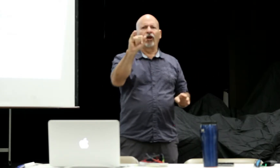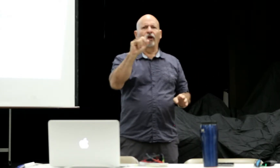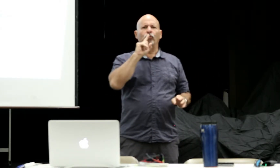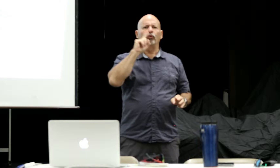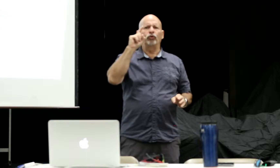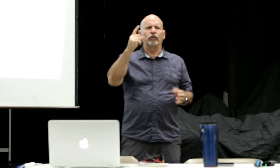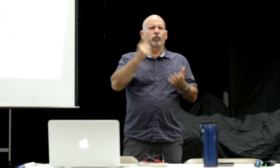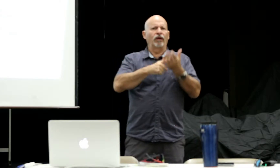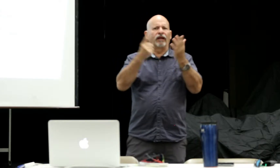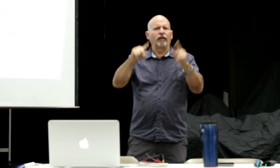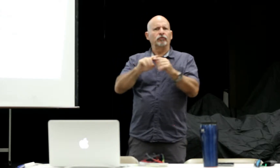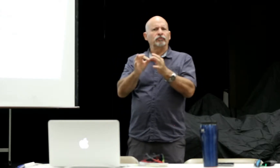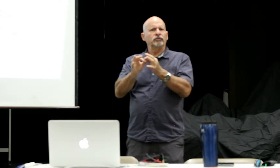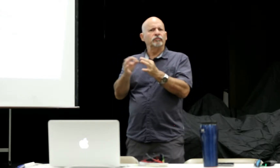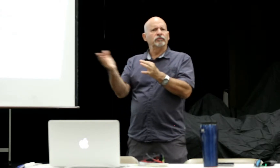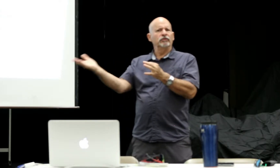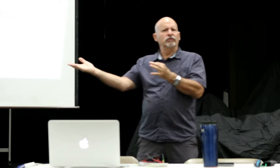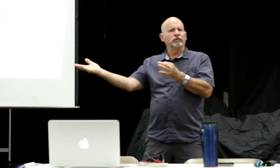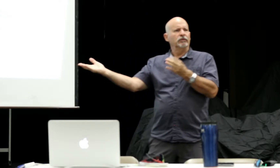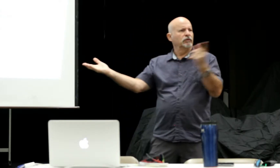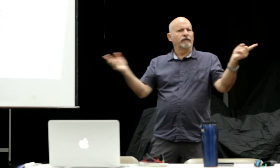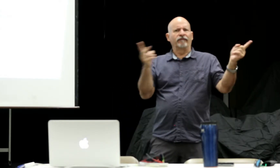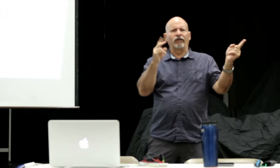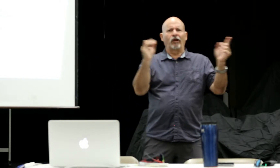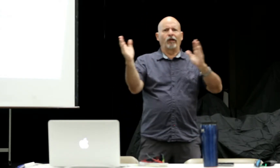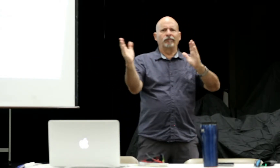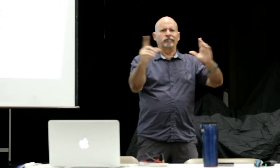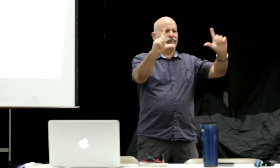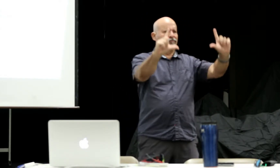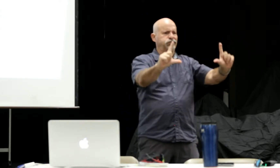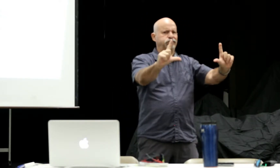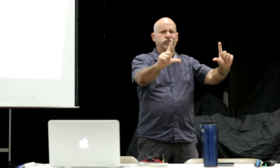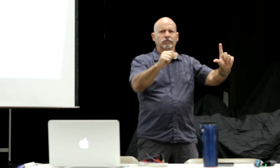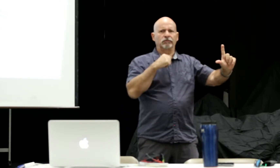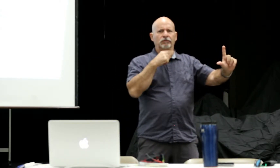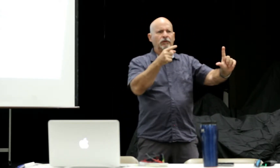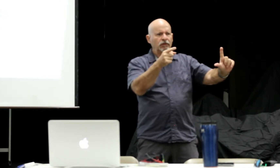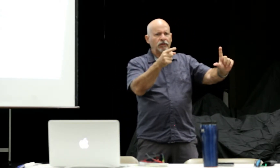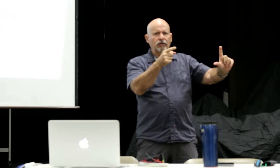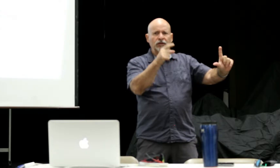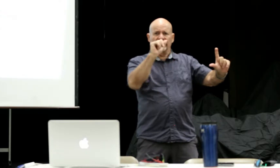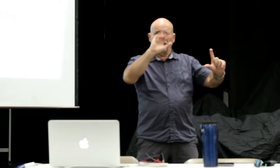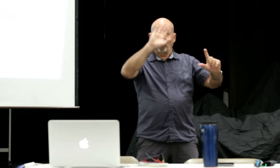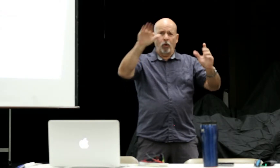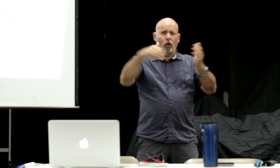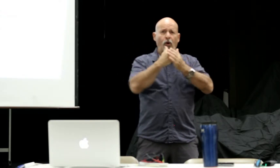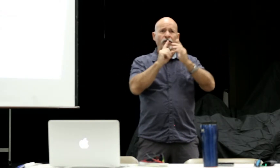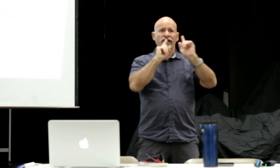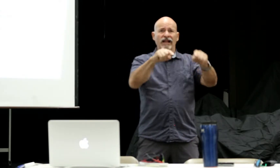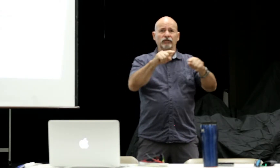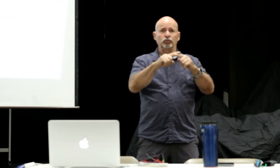at hospitals, and they're saying, what happened to the in-person interpreters? Why do we have an iPad in front of us